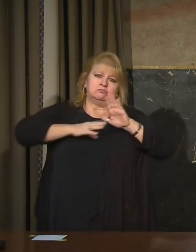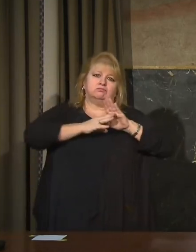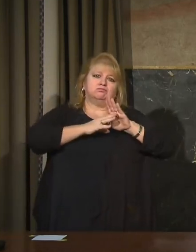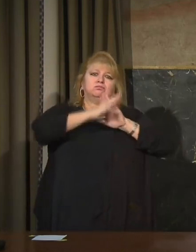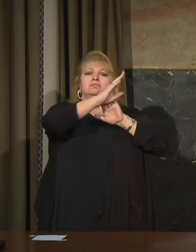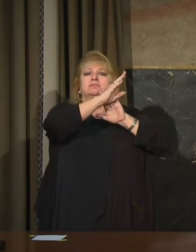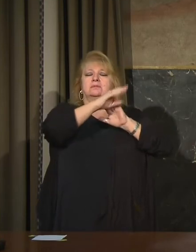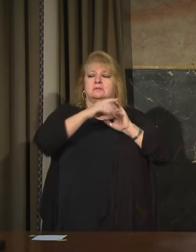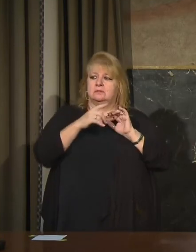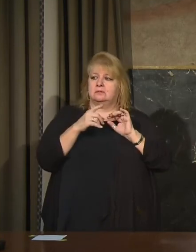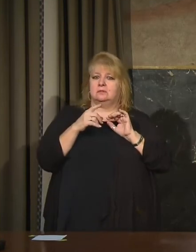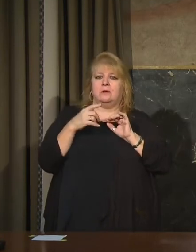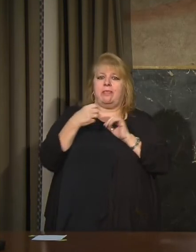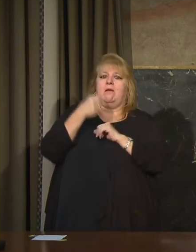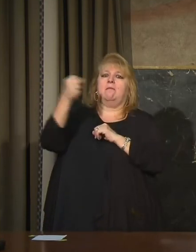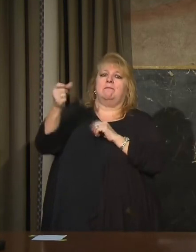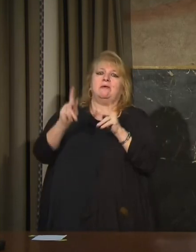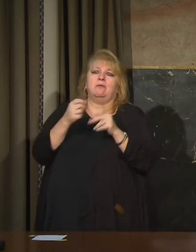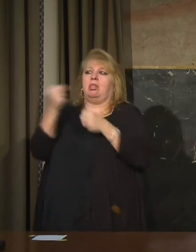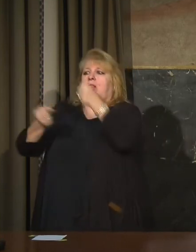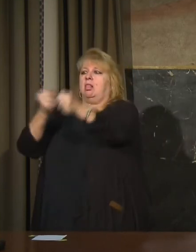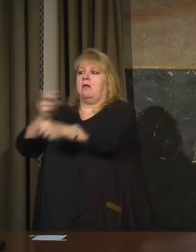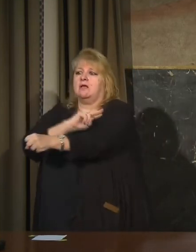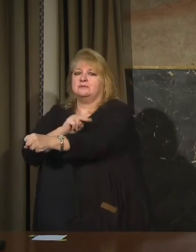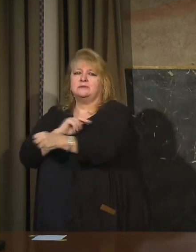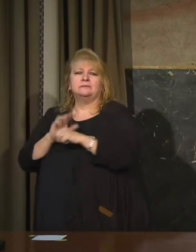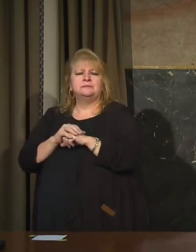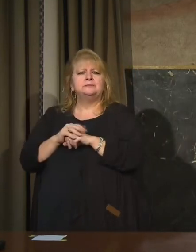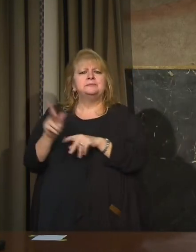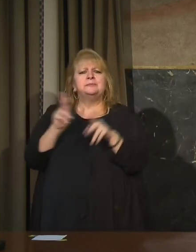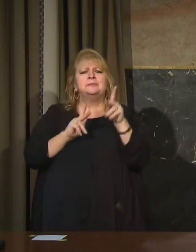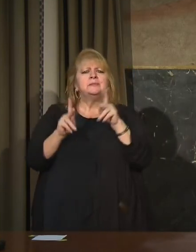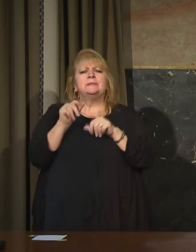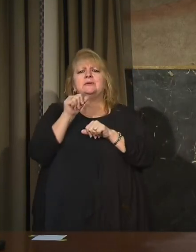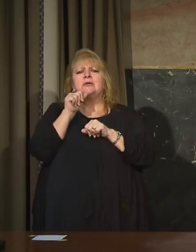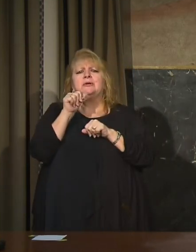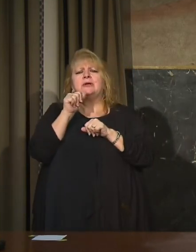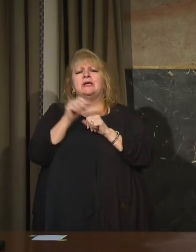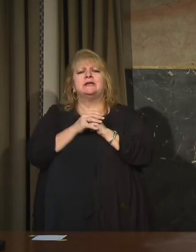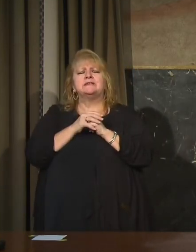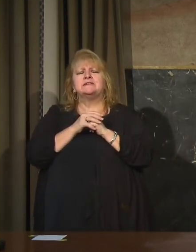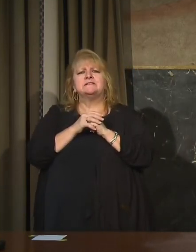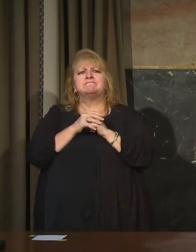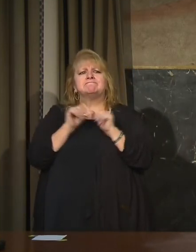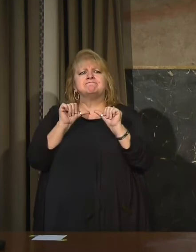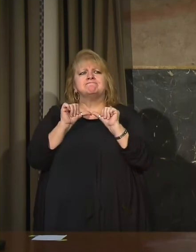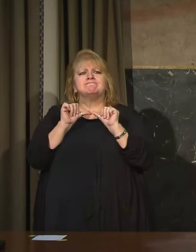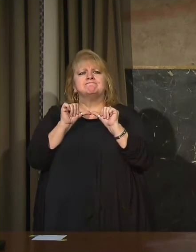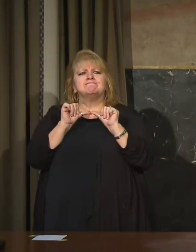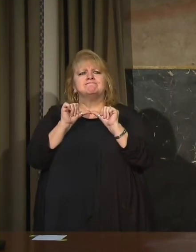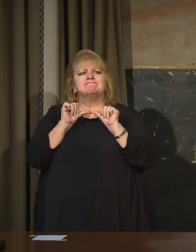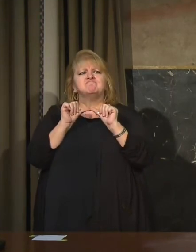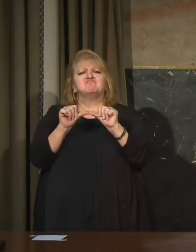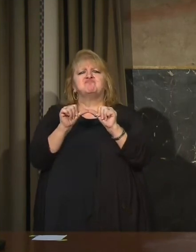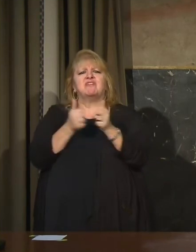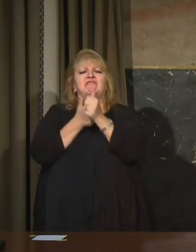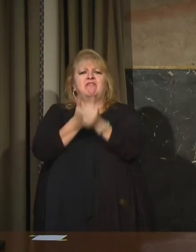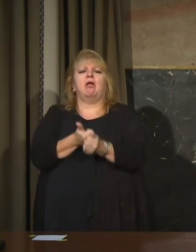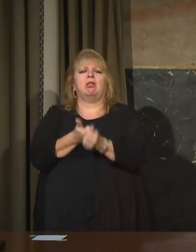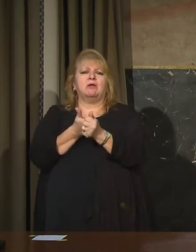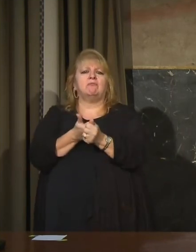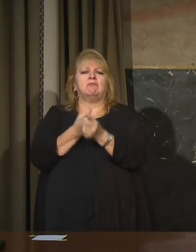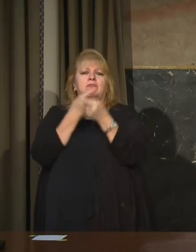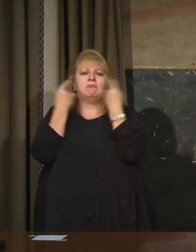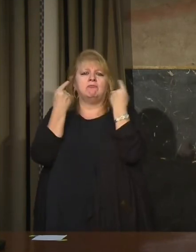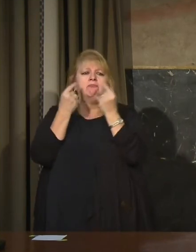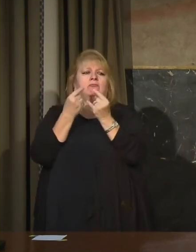acting on the CDC guidance right now or have not been. How much longer can the state wait for people to behave themselves before you step in and